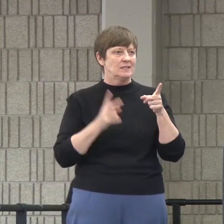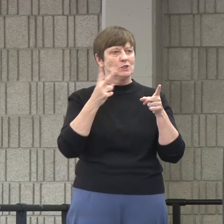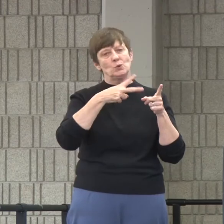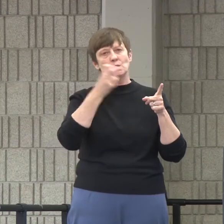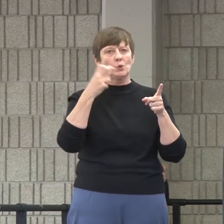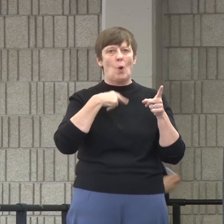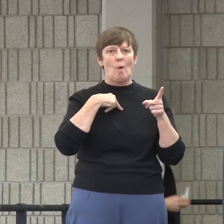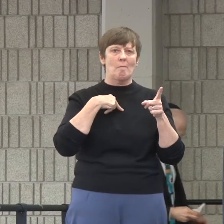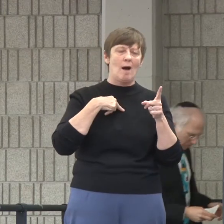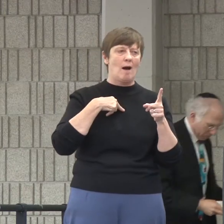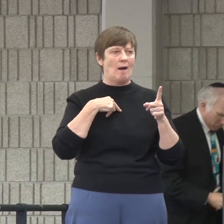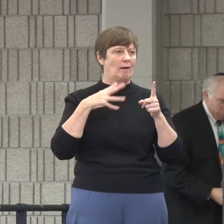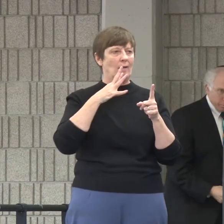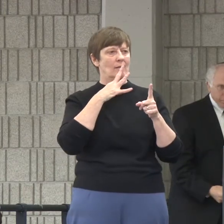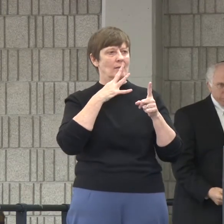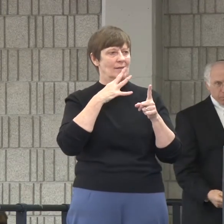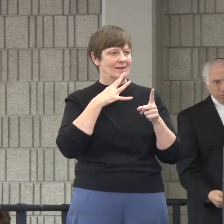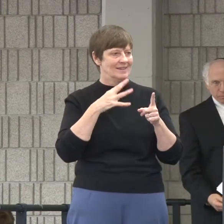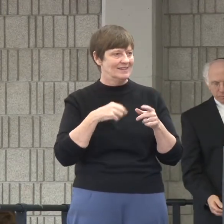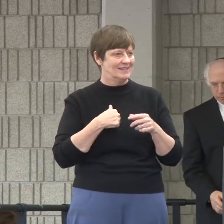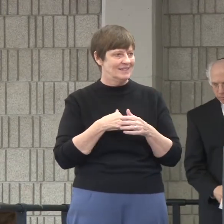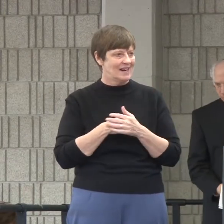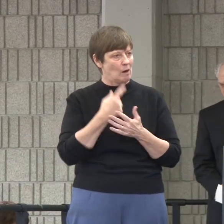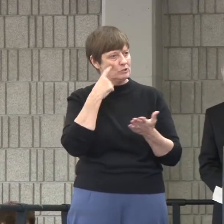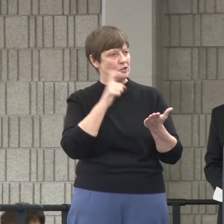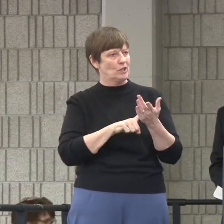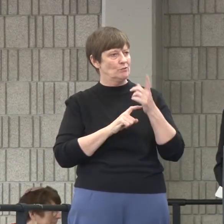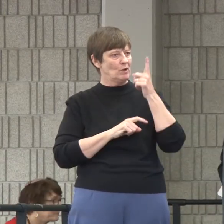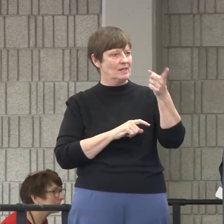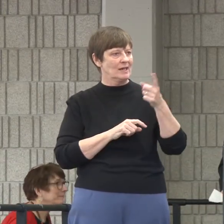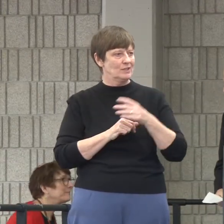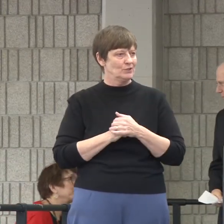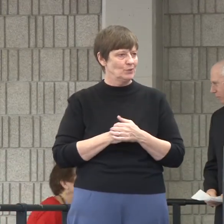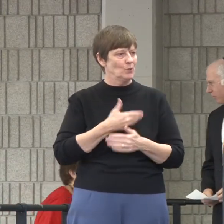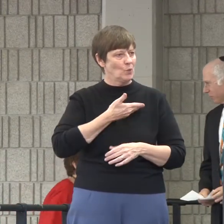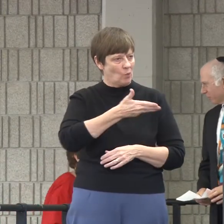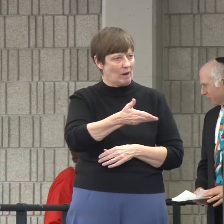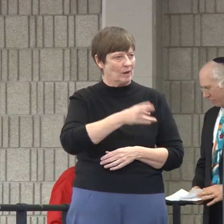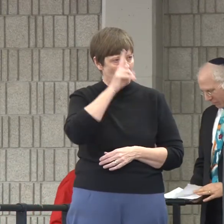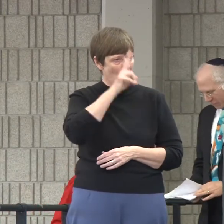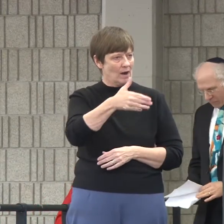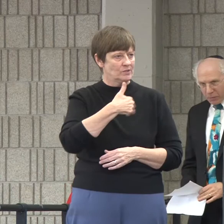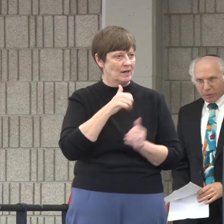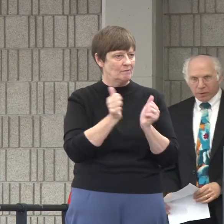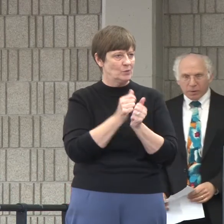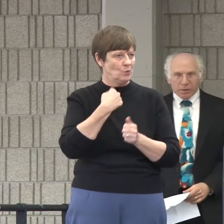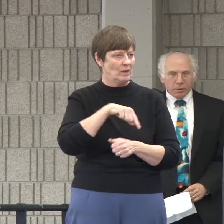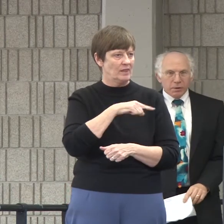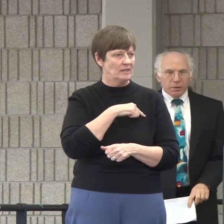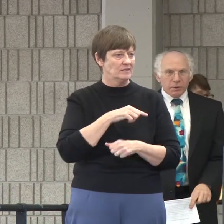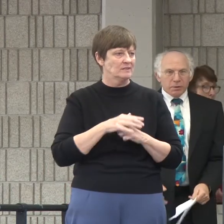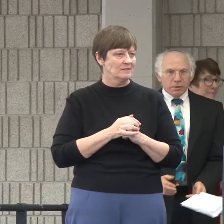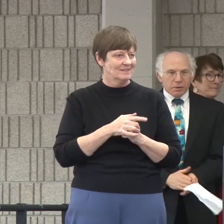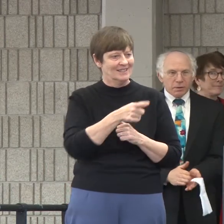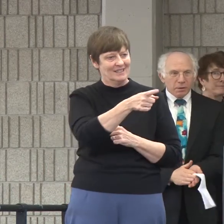I was going to save the last to recognize you, but welcome. We're honored to have you with us. Thank you very